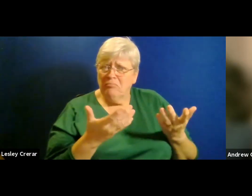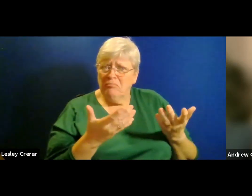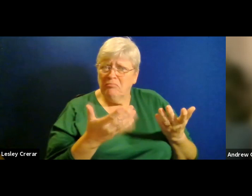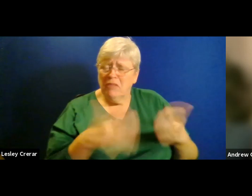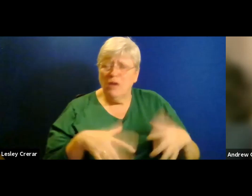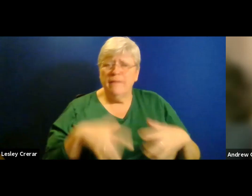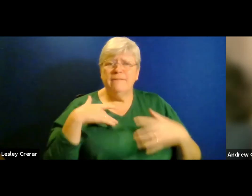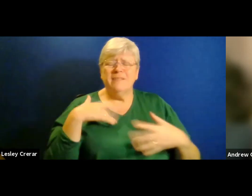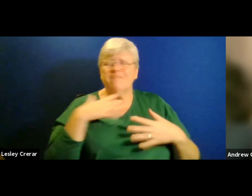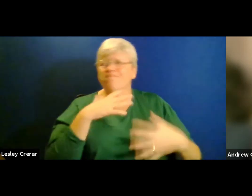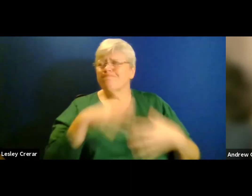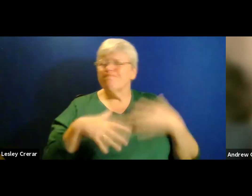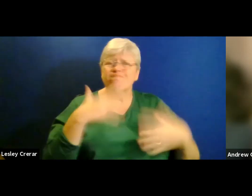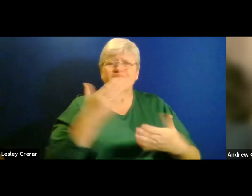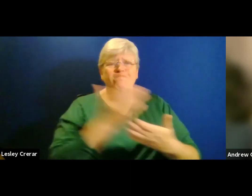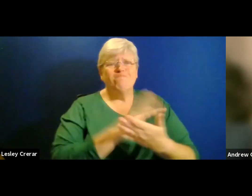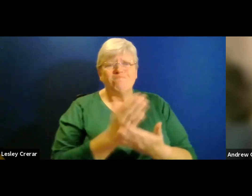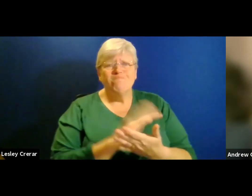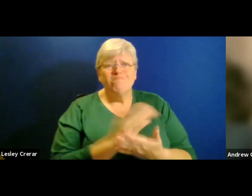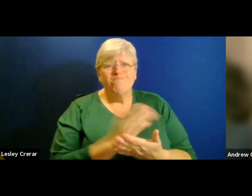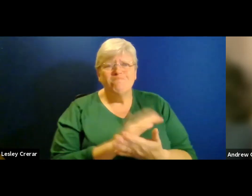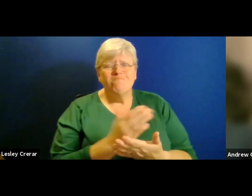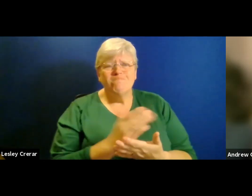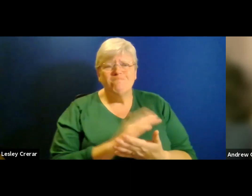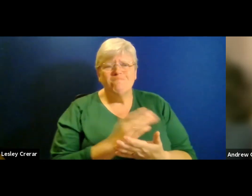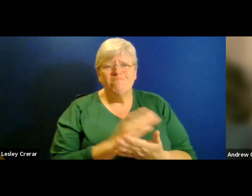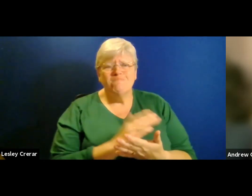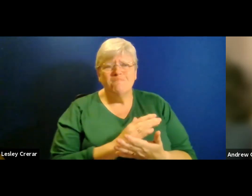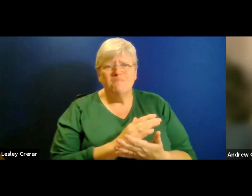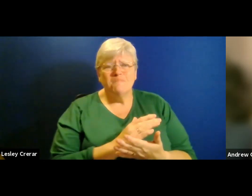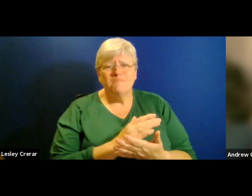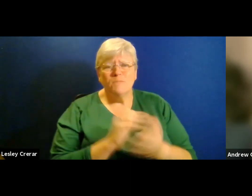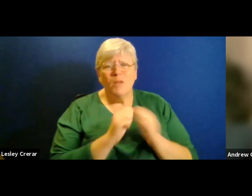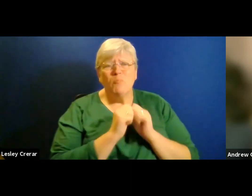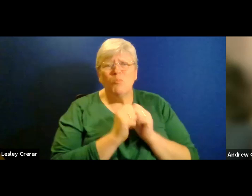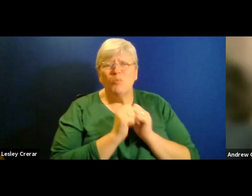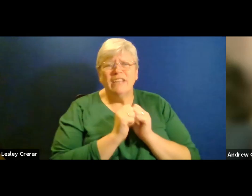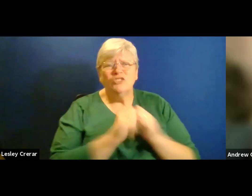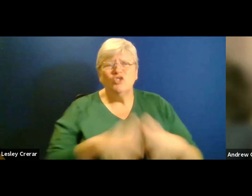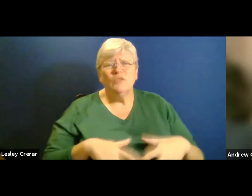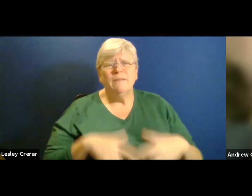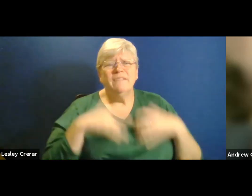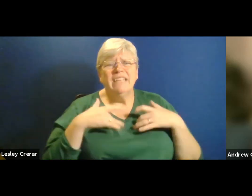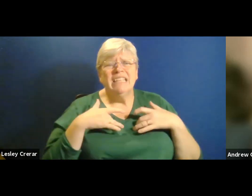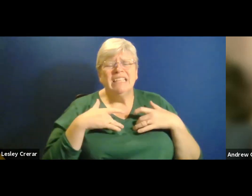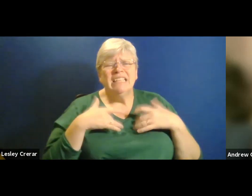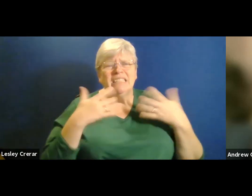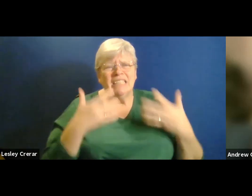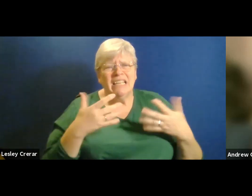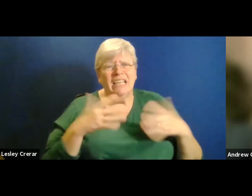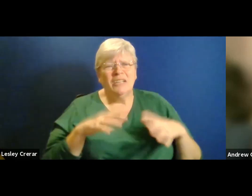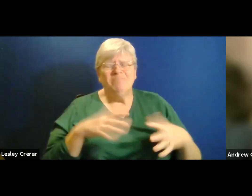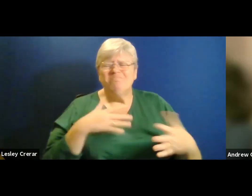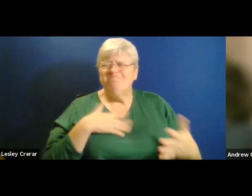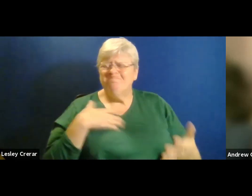the turbulence of her bio shaking something in her. Those precious feelings were now cloying. She began to resent again,